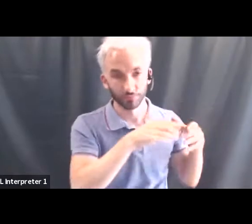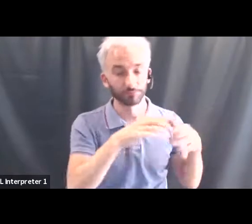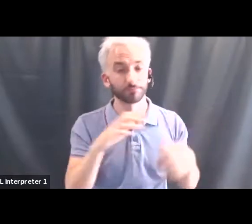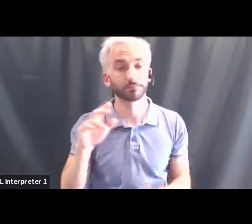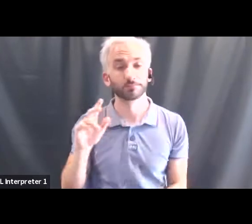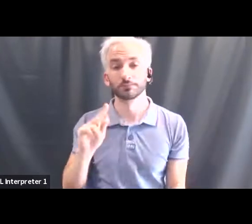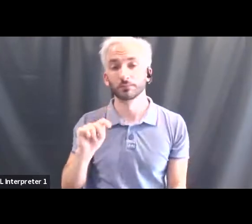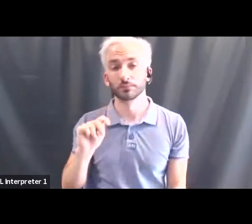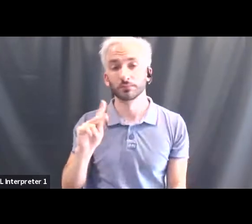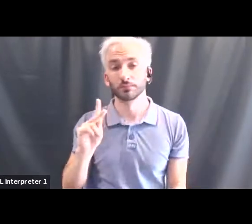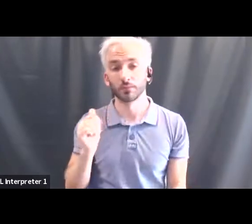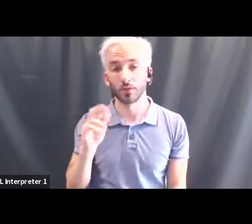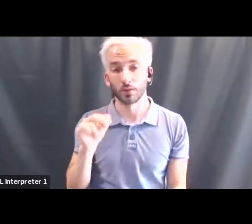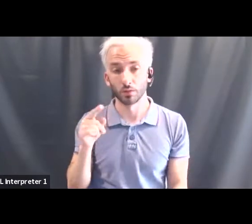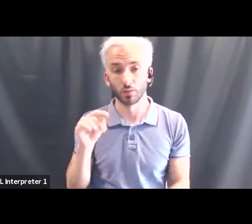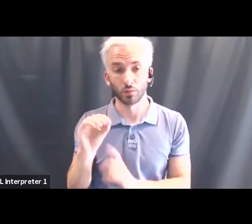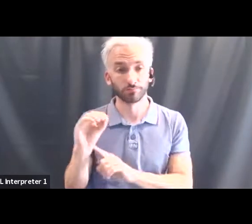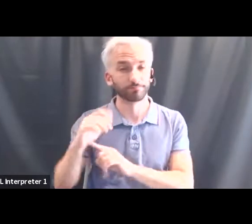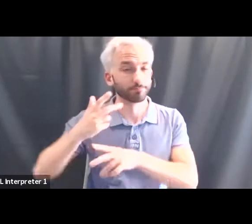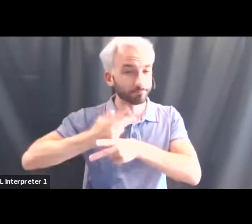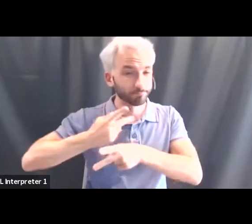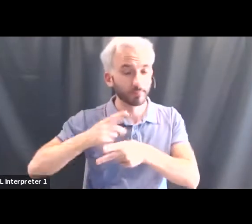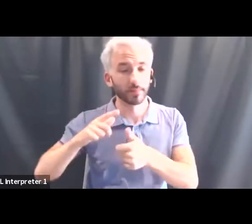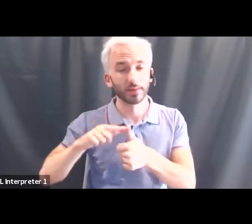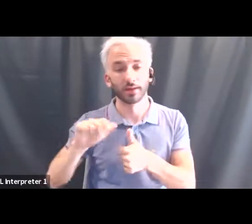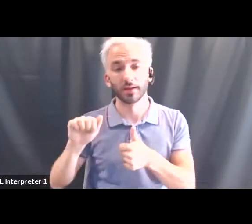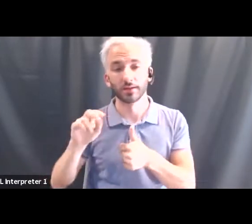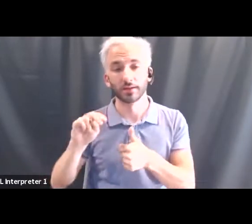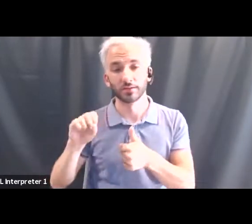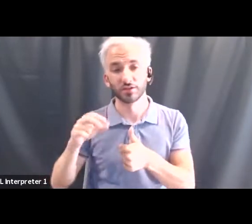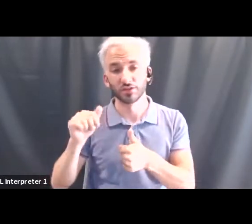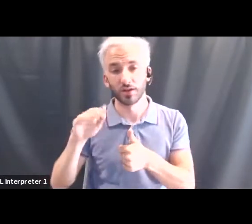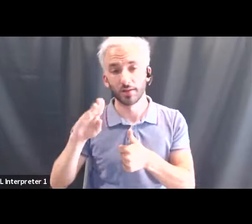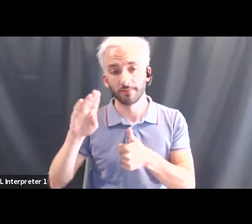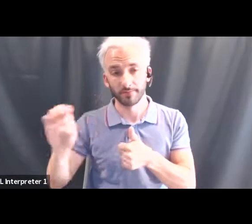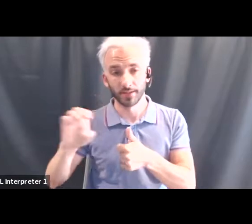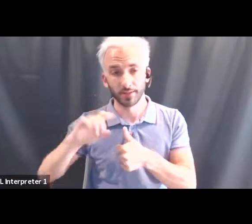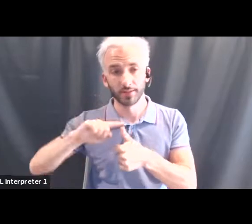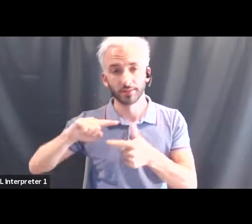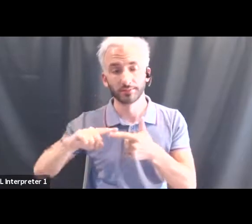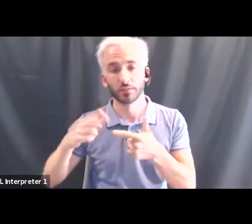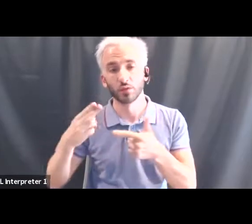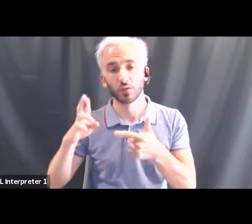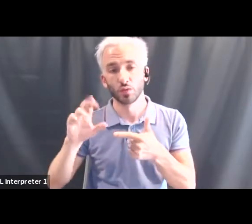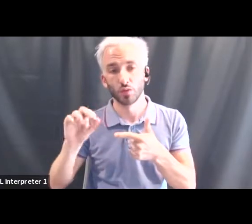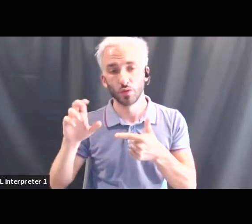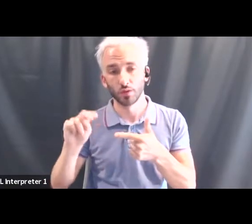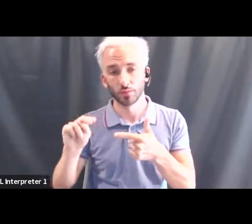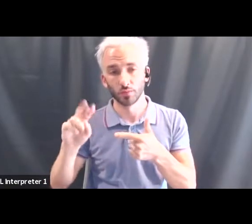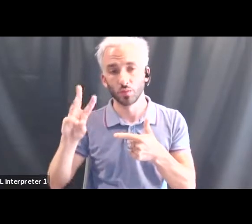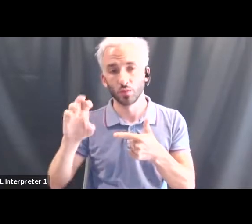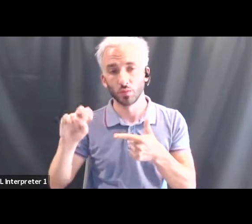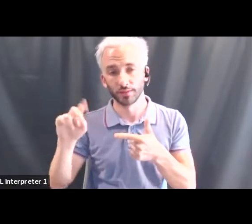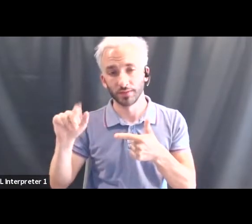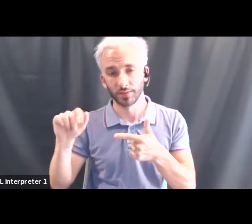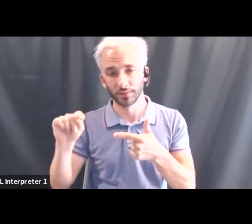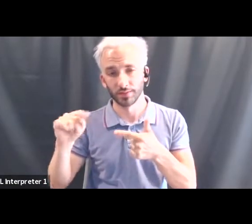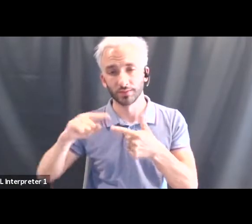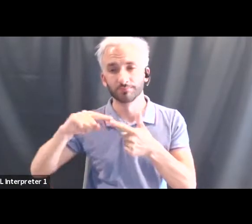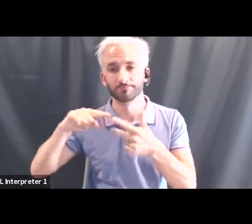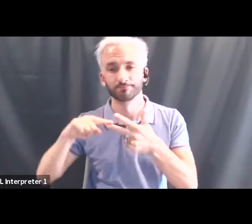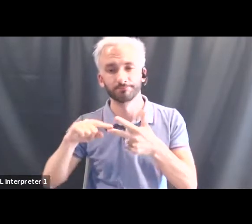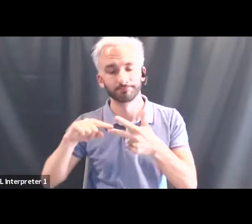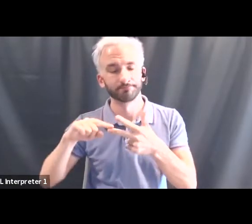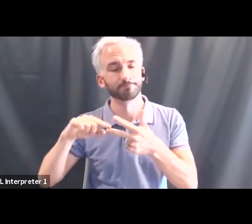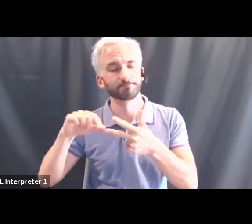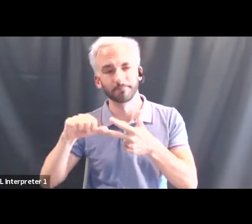the Anishinaabe Nation, the Haudenosaunee Confederacy, and the Huron-Wendat. It is now home to many